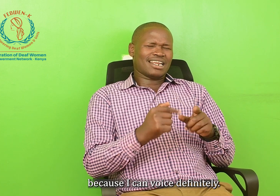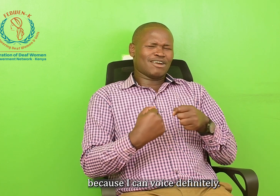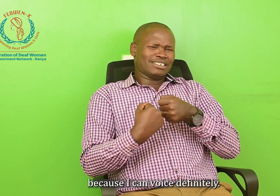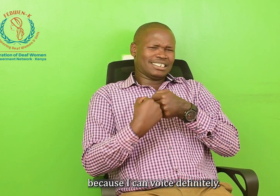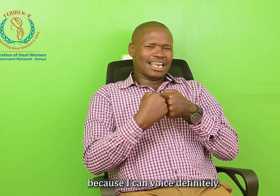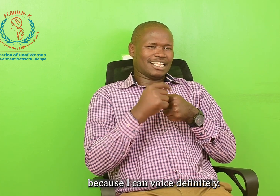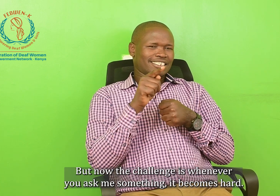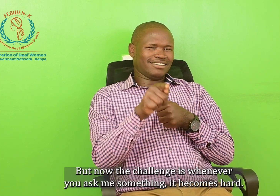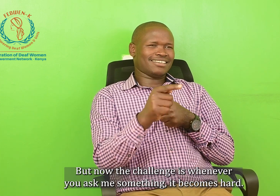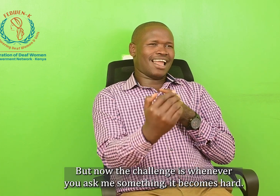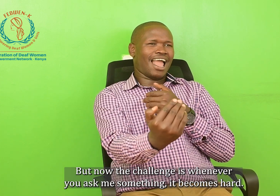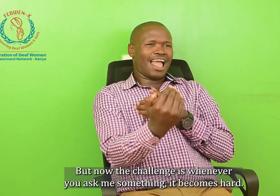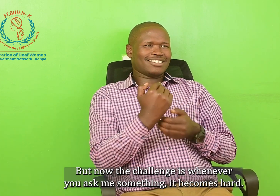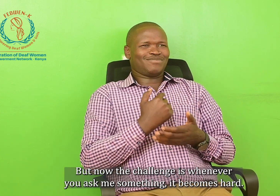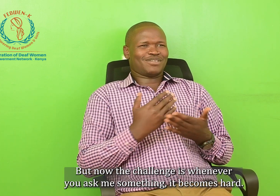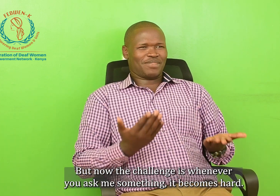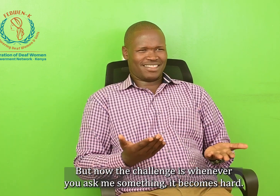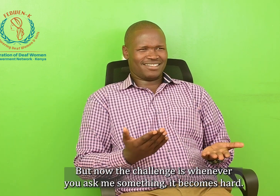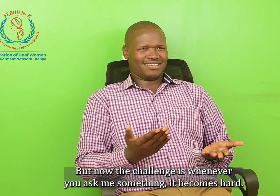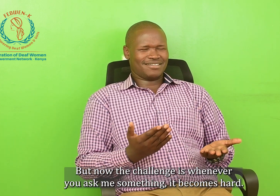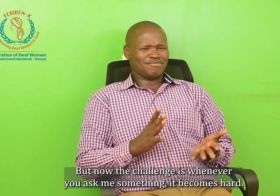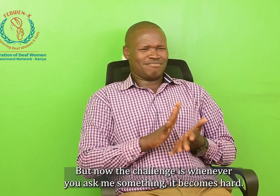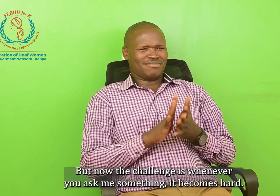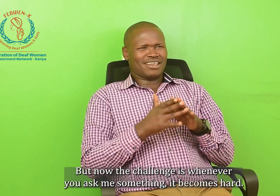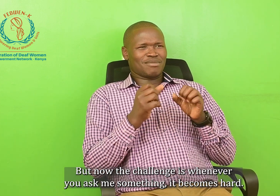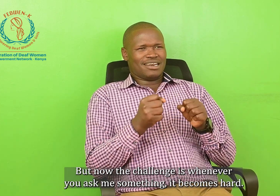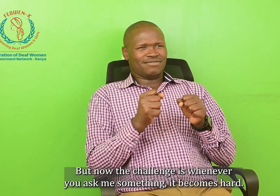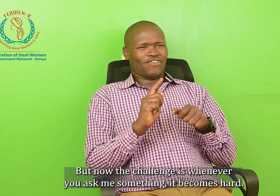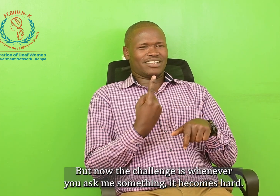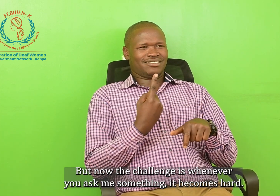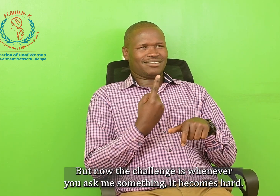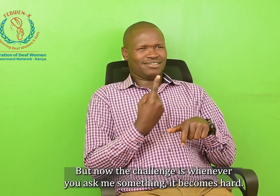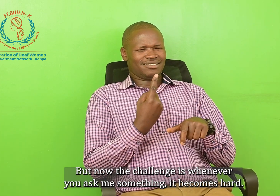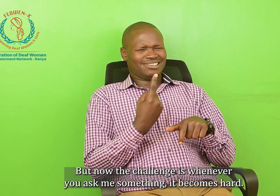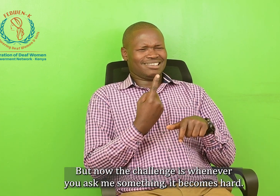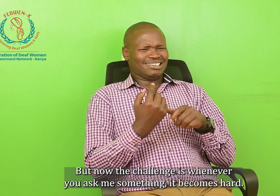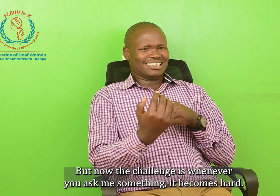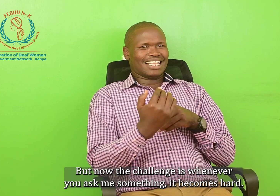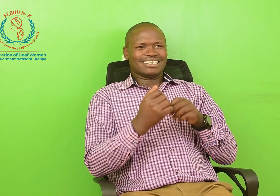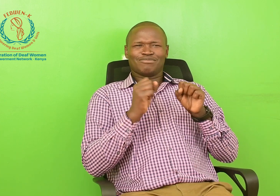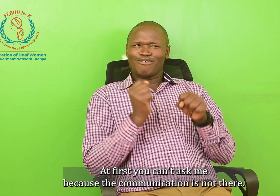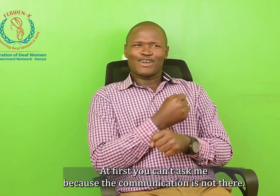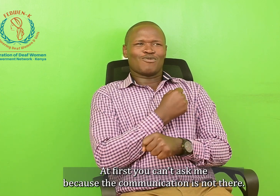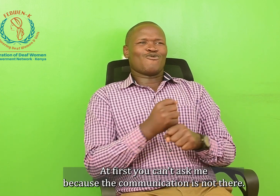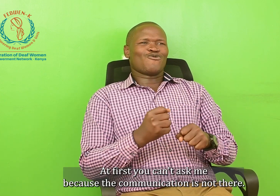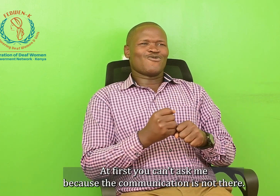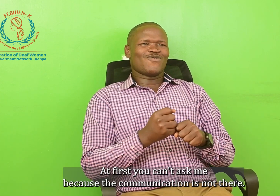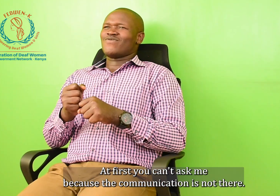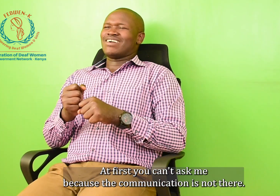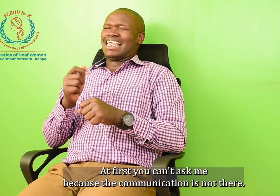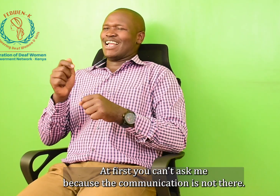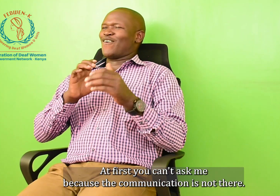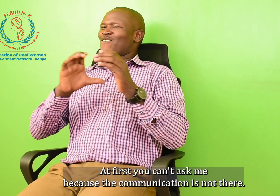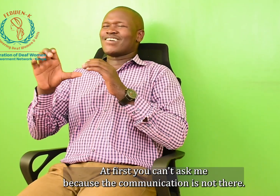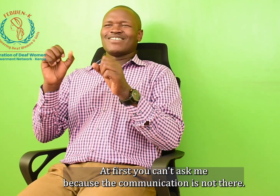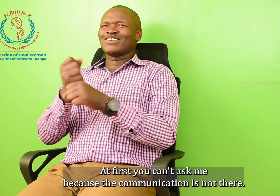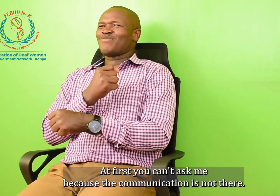directly. But now the challenge is whenever you ask me something, it becomes hard at first. You can't ask me because